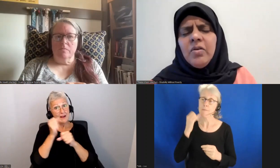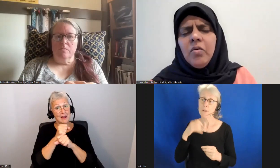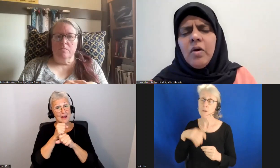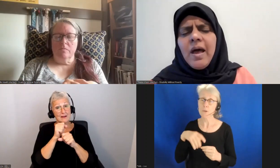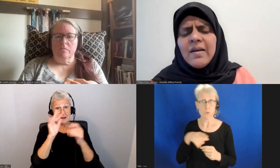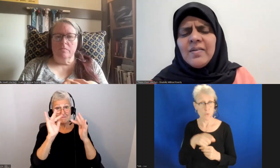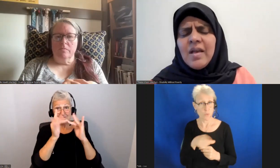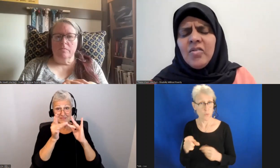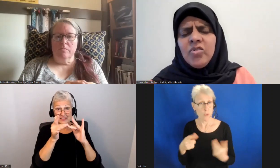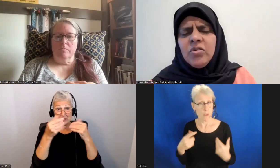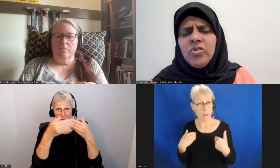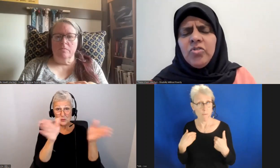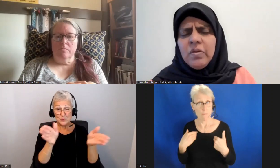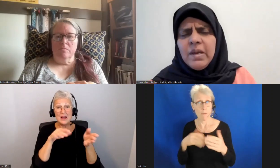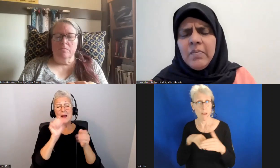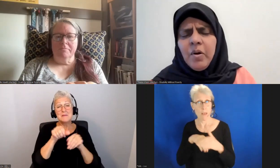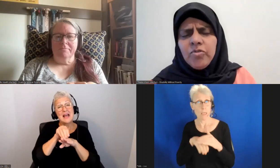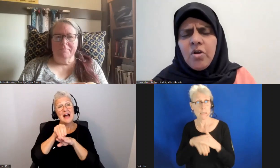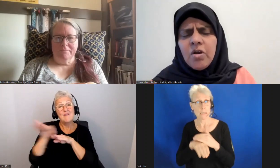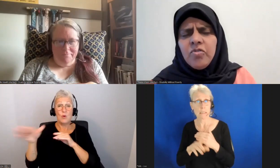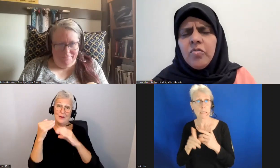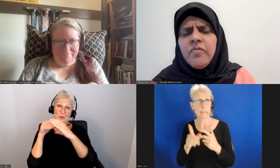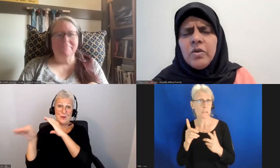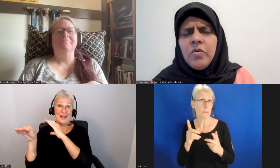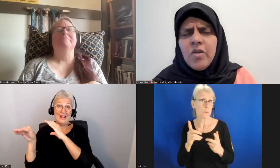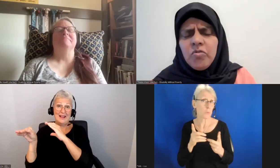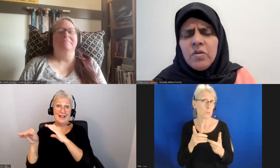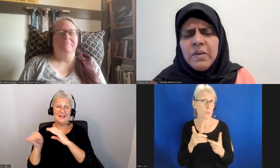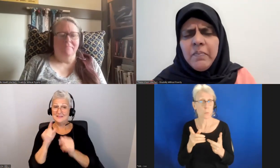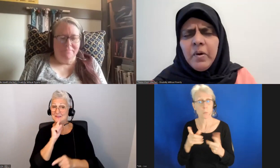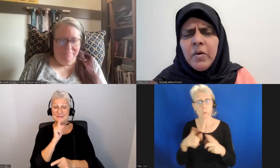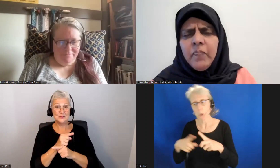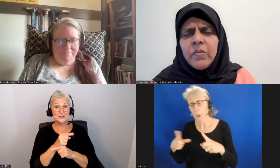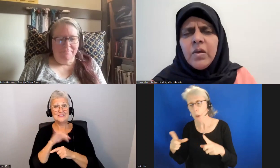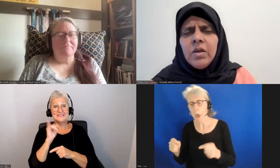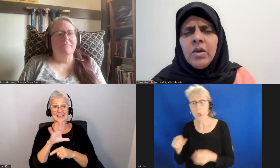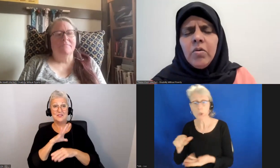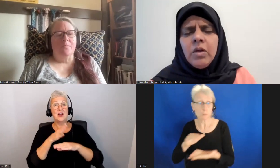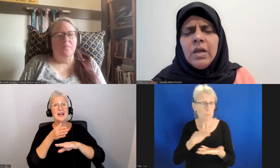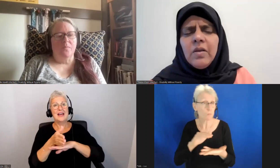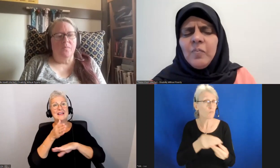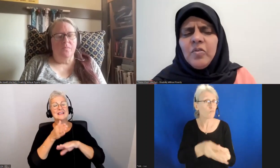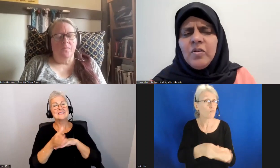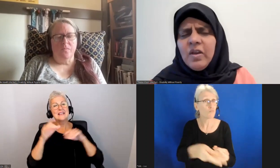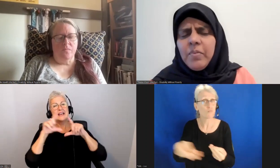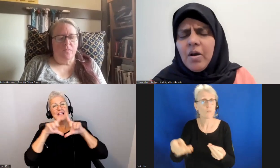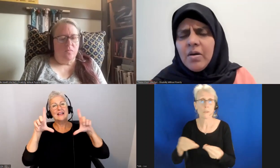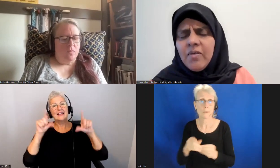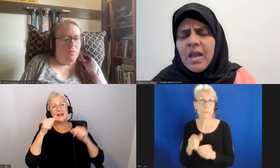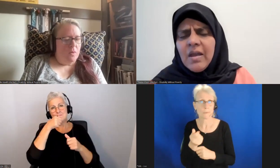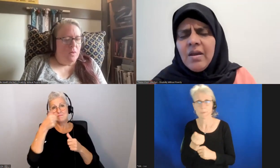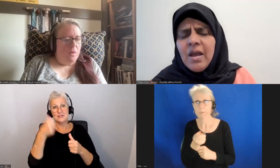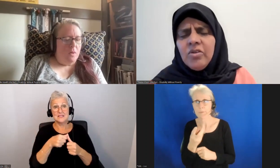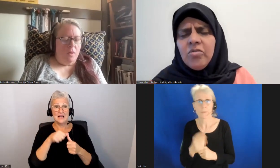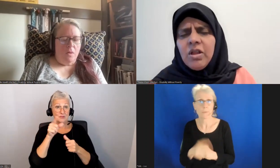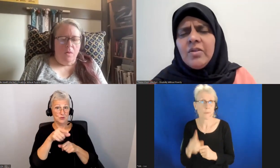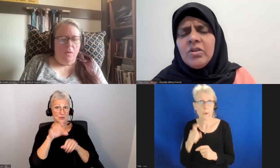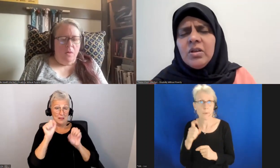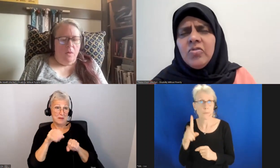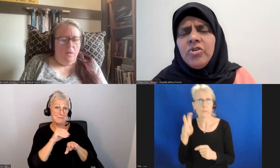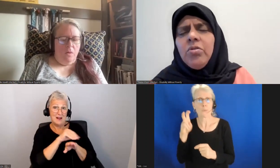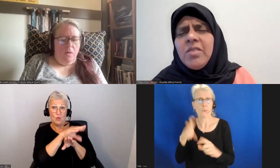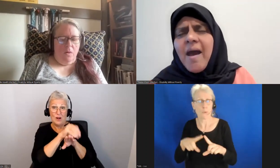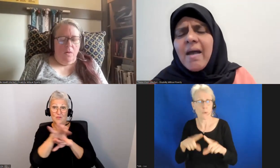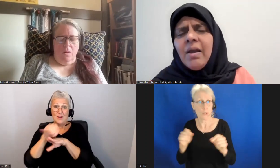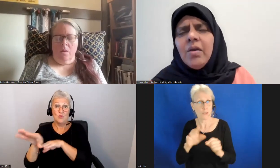have, access to distributing postcards to a few hundred people, you're in a specific part of Canada and you'd like